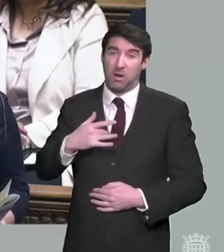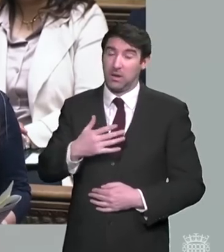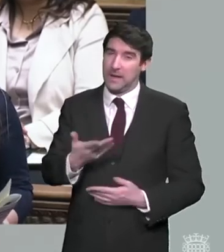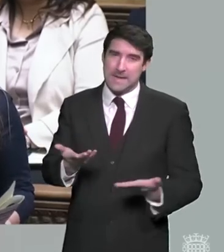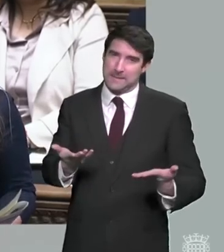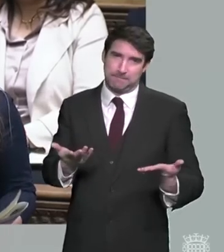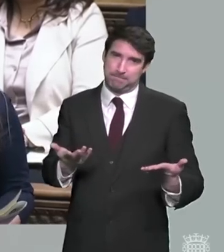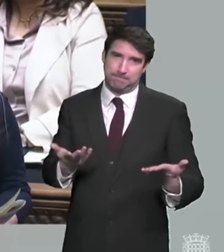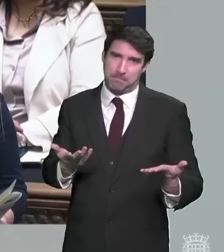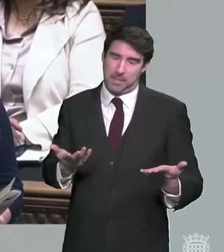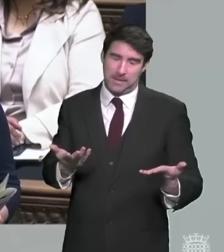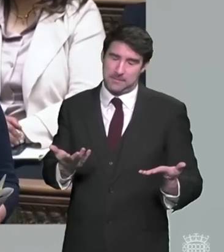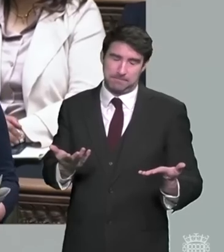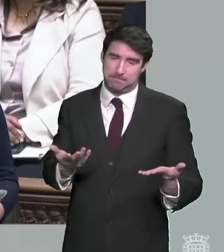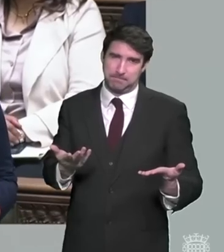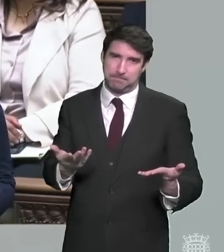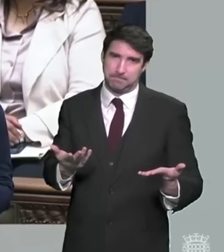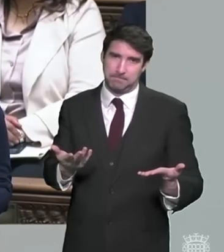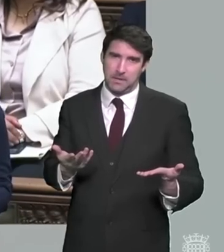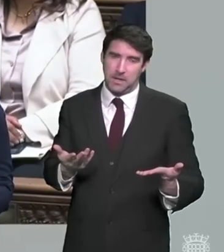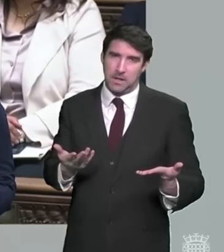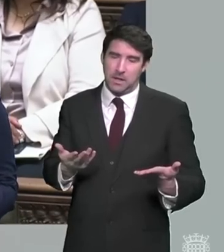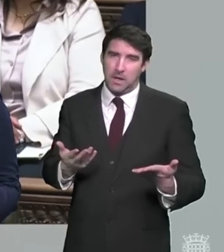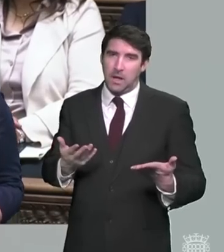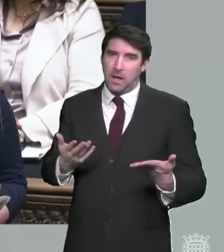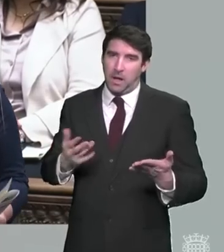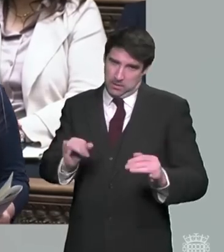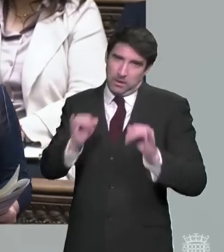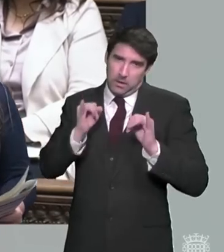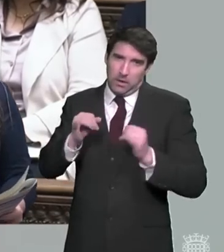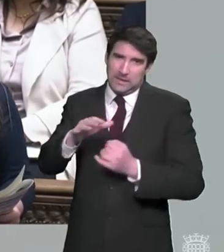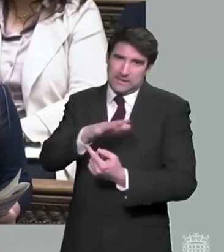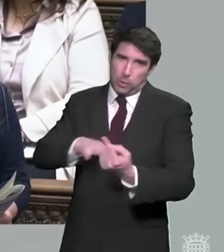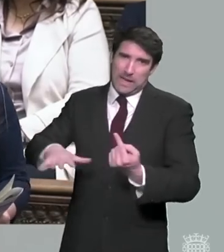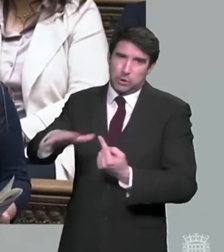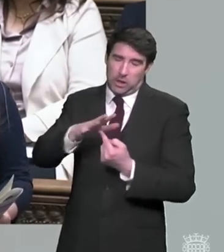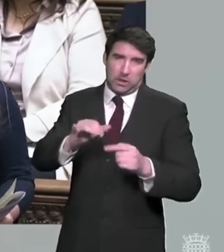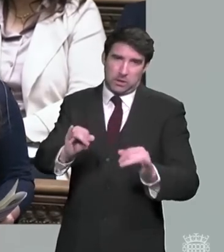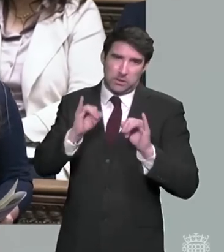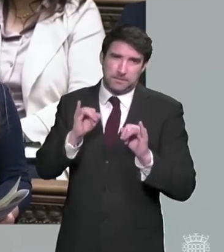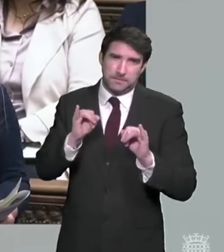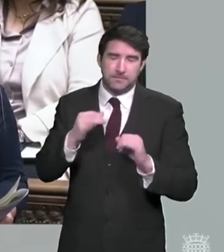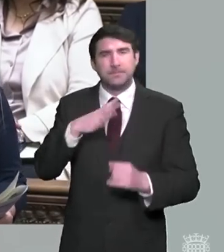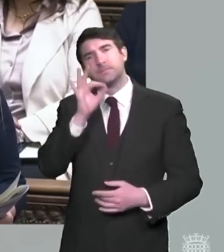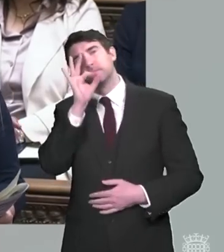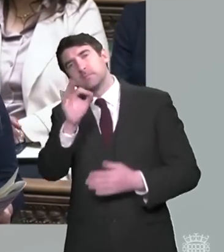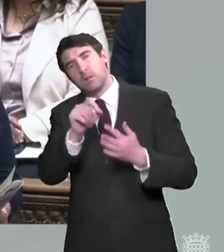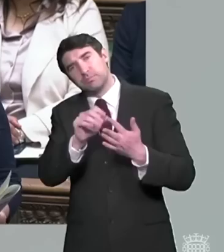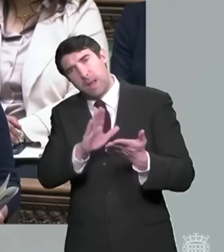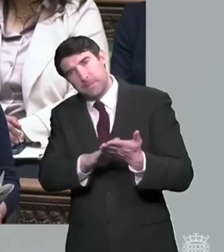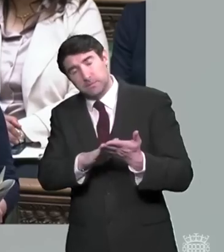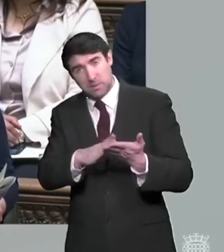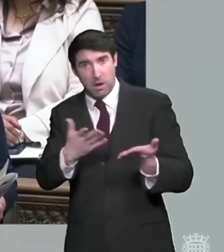likely, and the immediate humanitarian impact is devastating. So can I ask the Prime Minister when we can expect